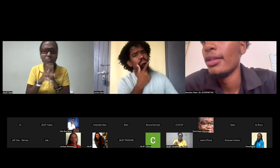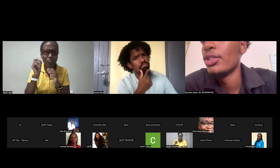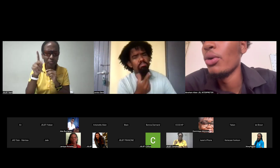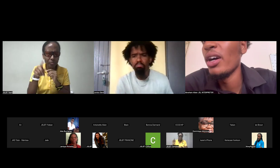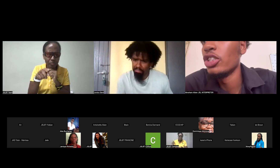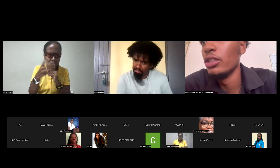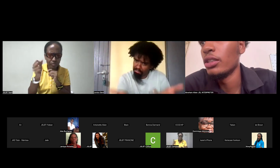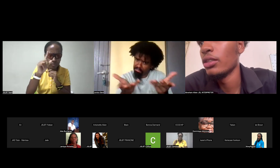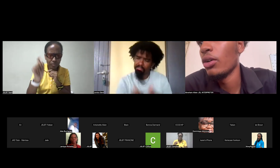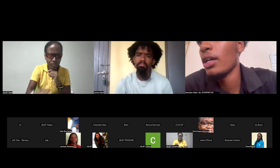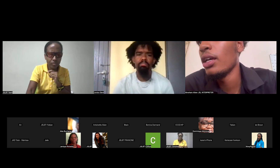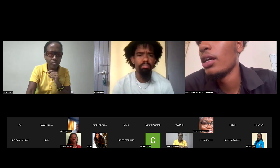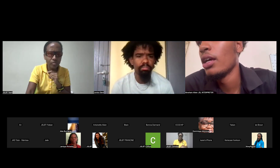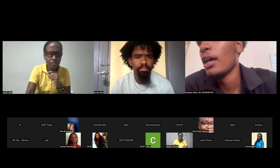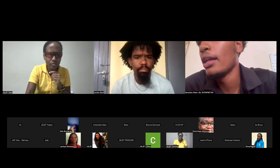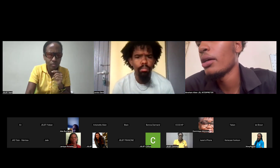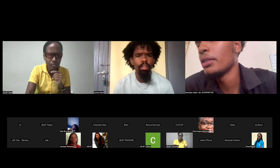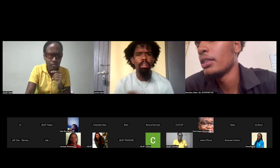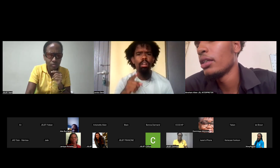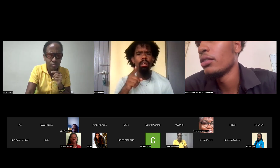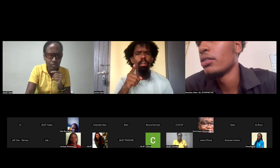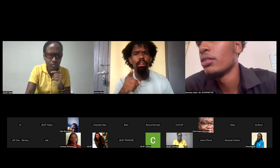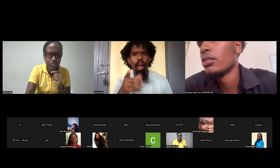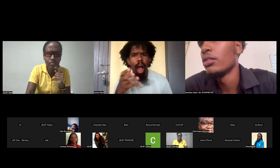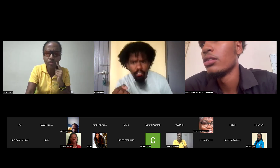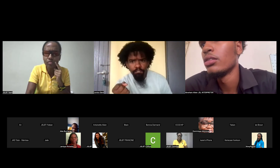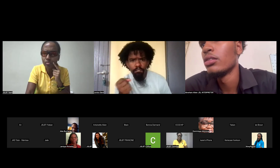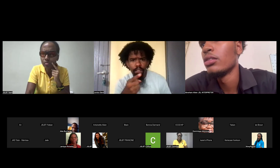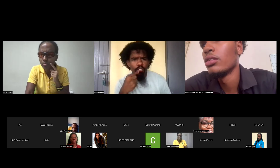to watch it. Okay? And a question?